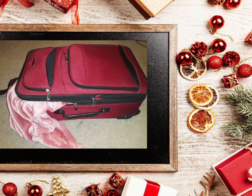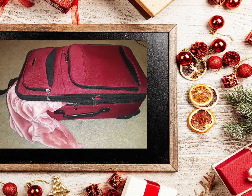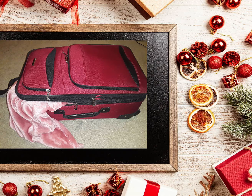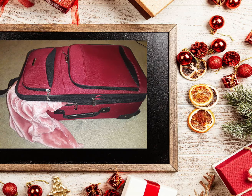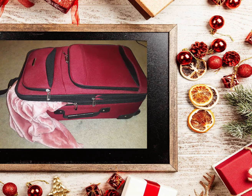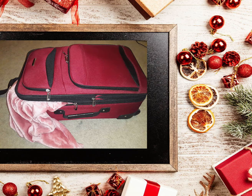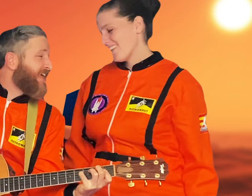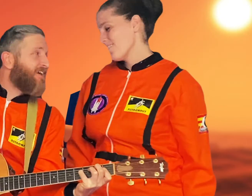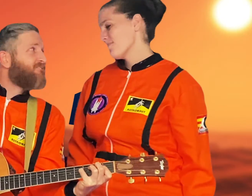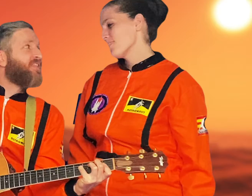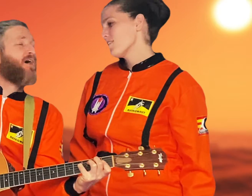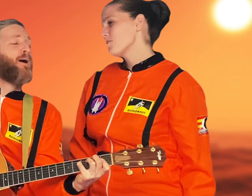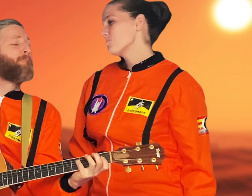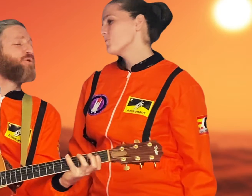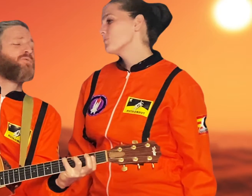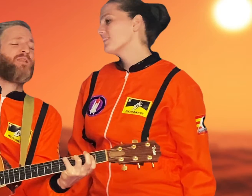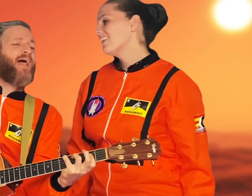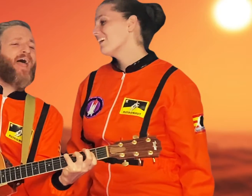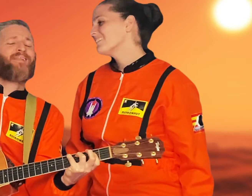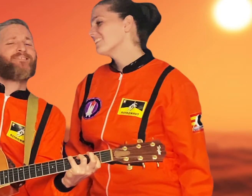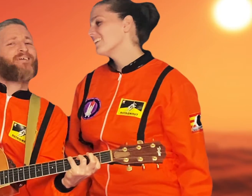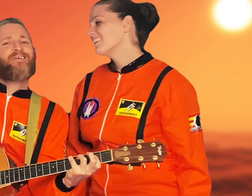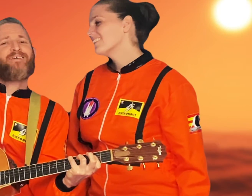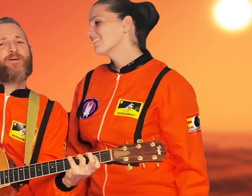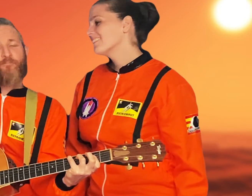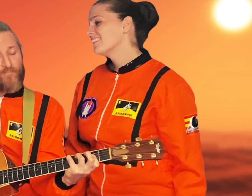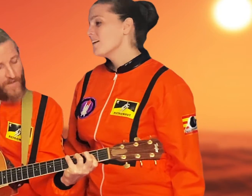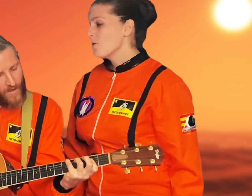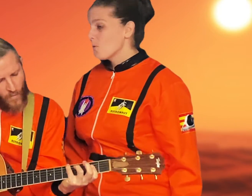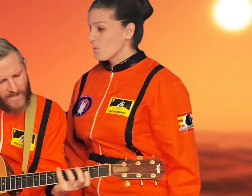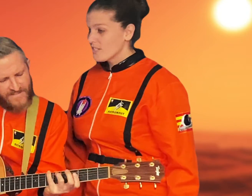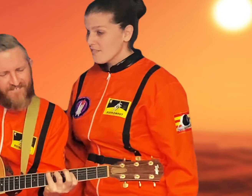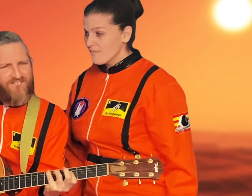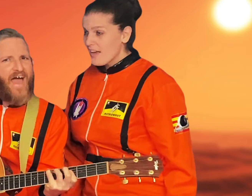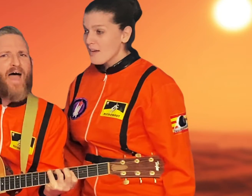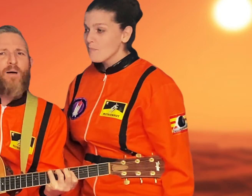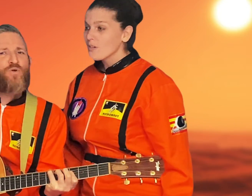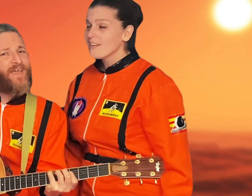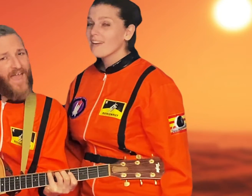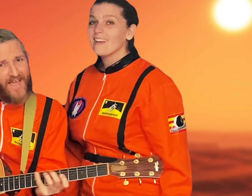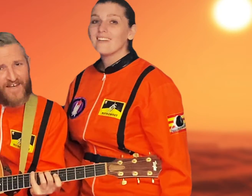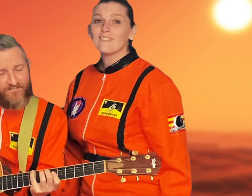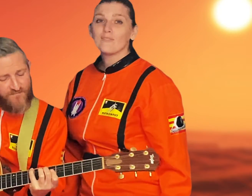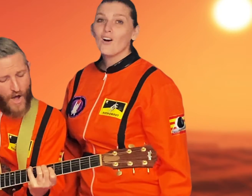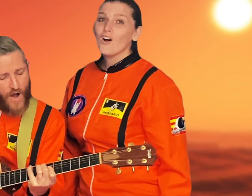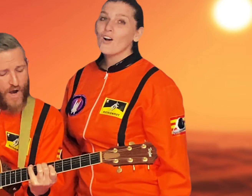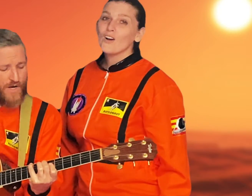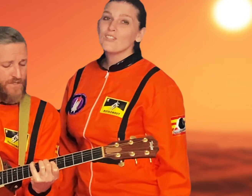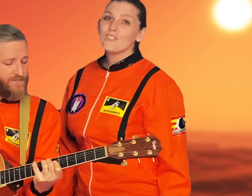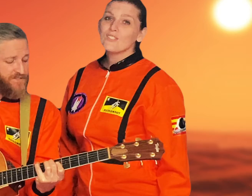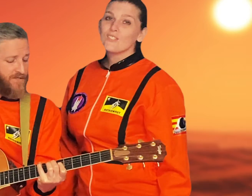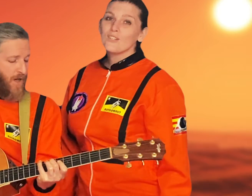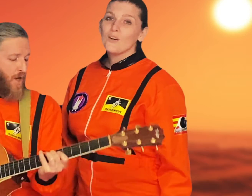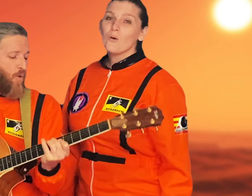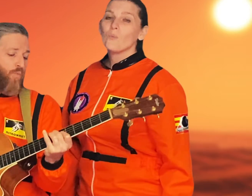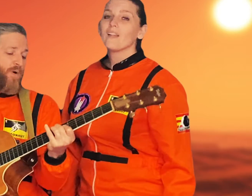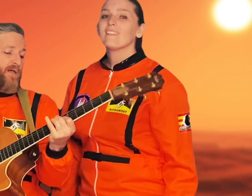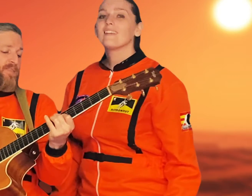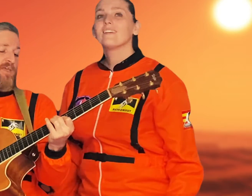And even if the moon landing was a fabricated farce, when the